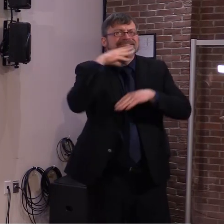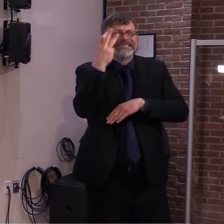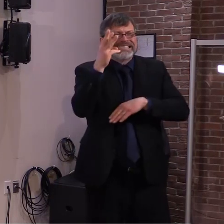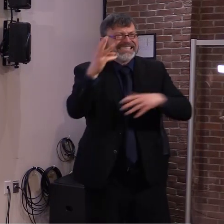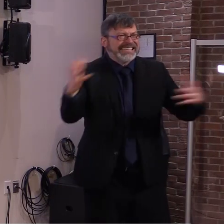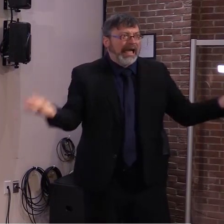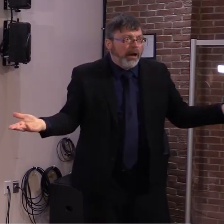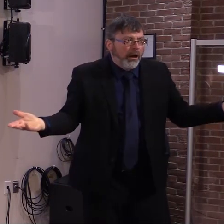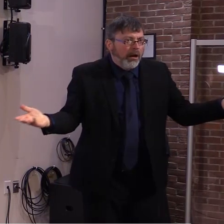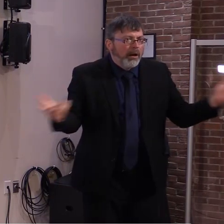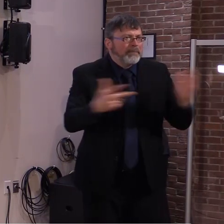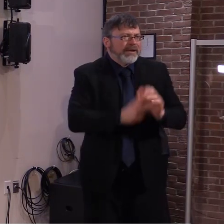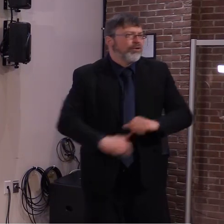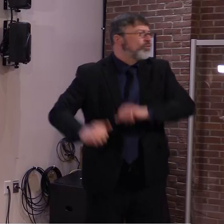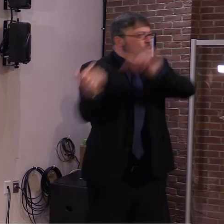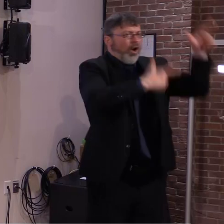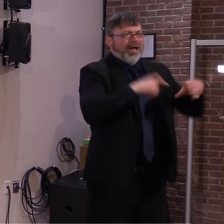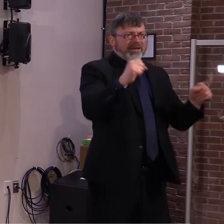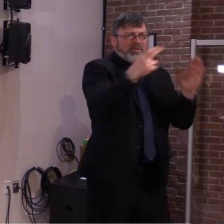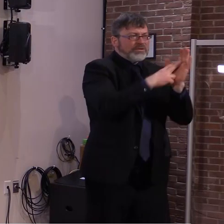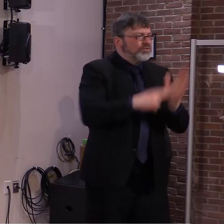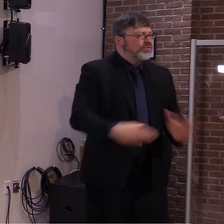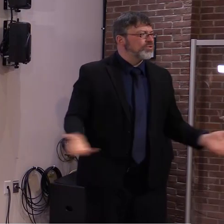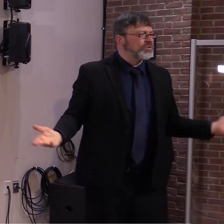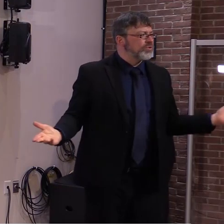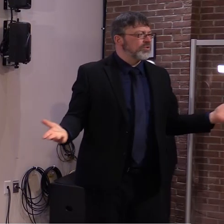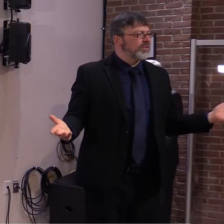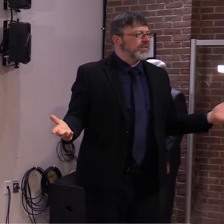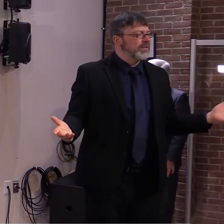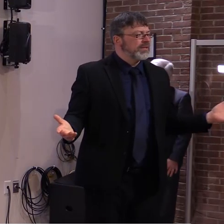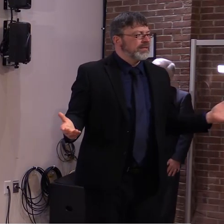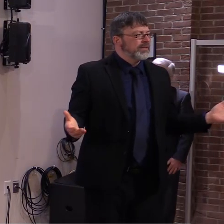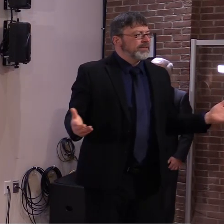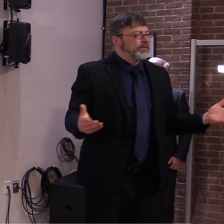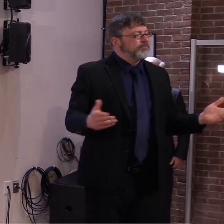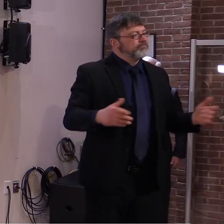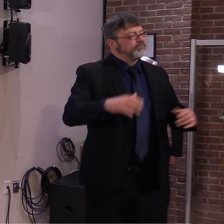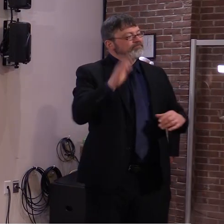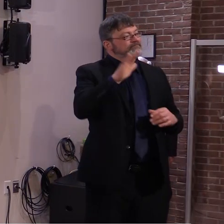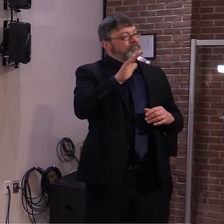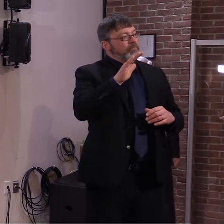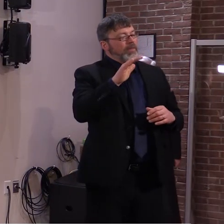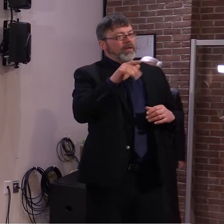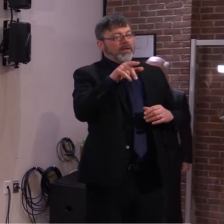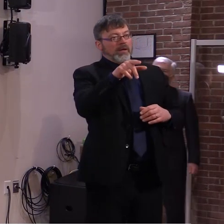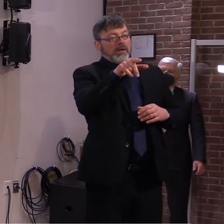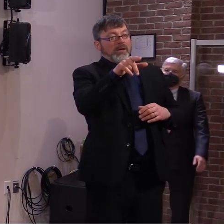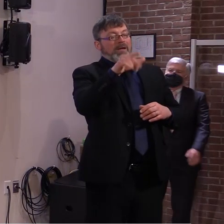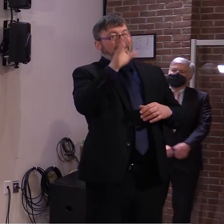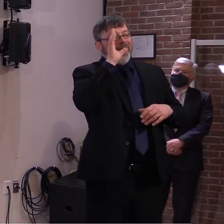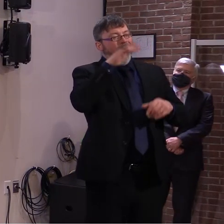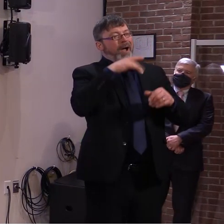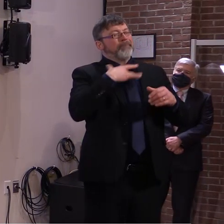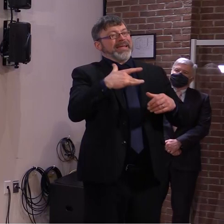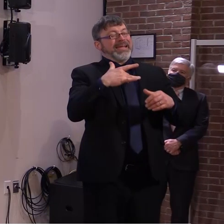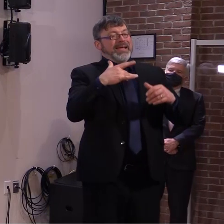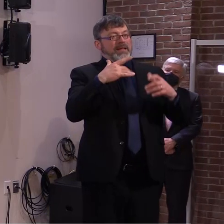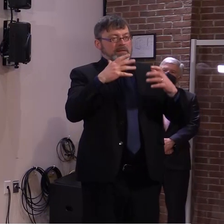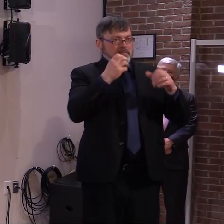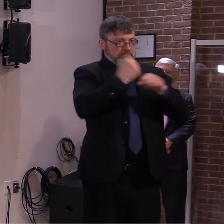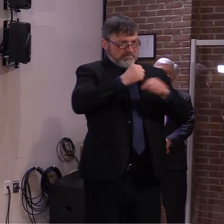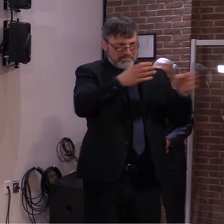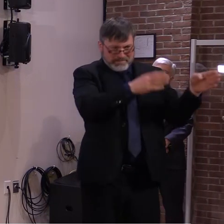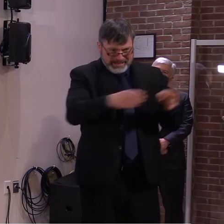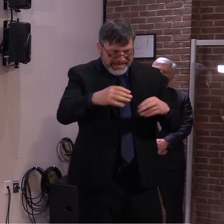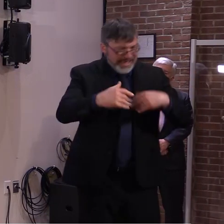I believe. But we're on this course. I think it's the most efficient and effective way of